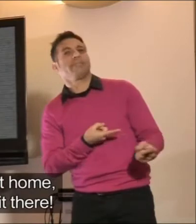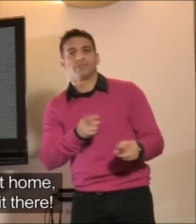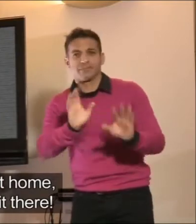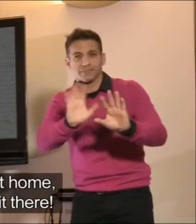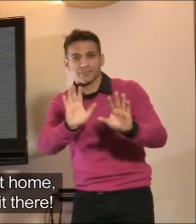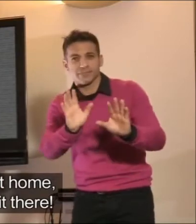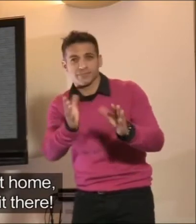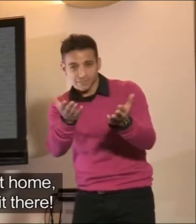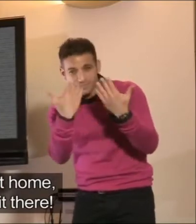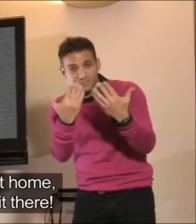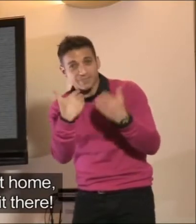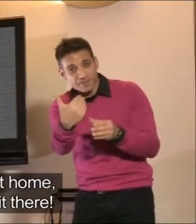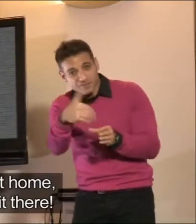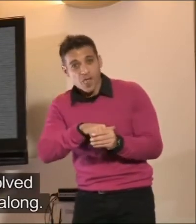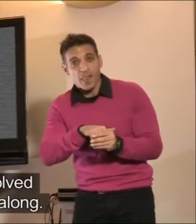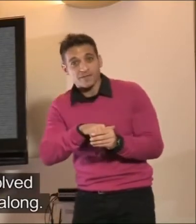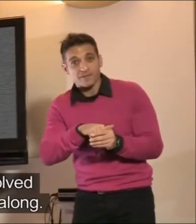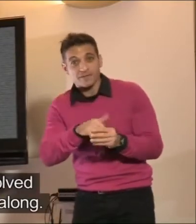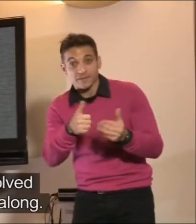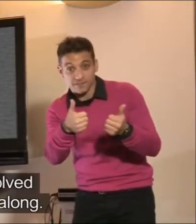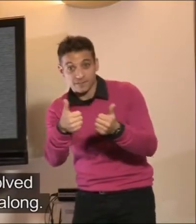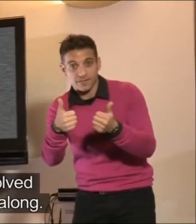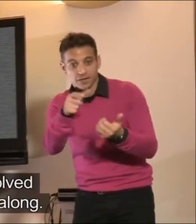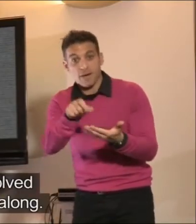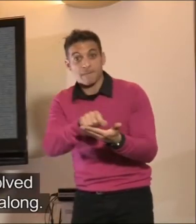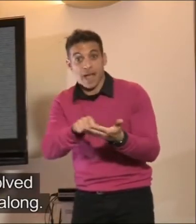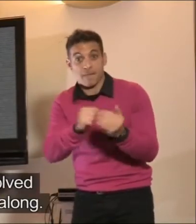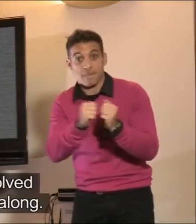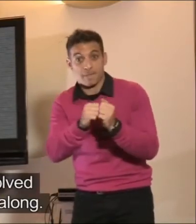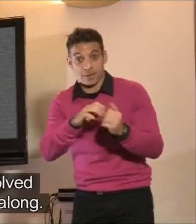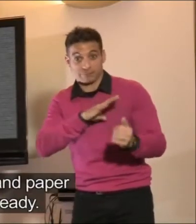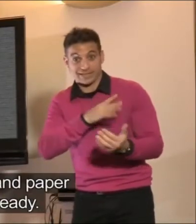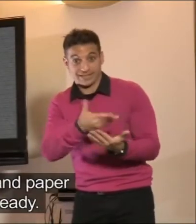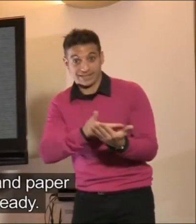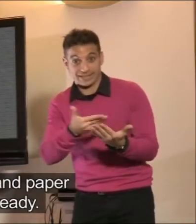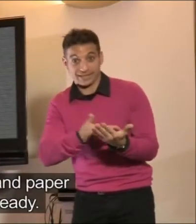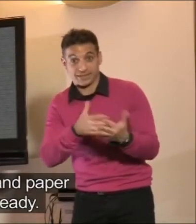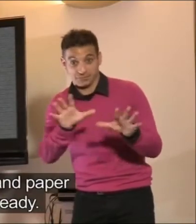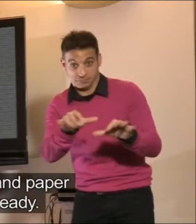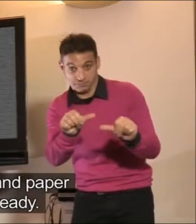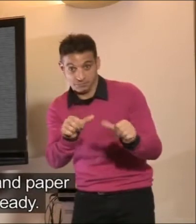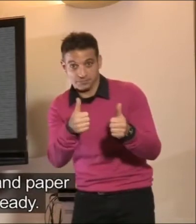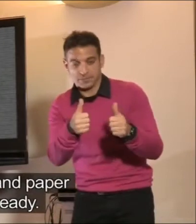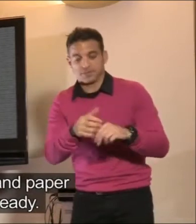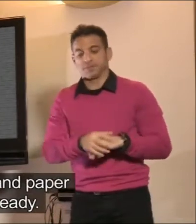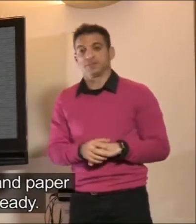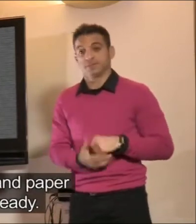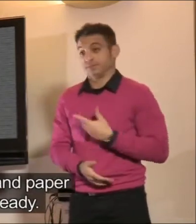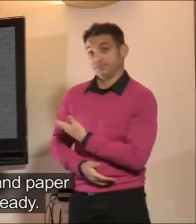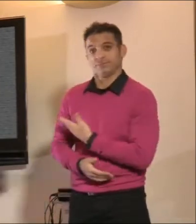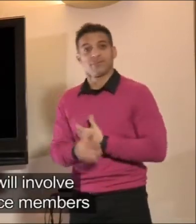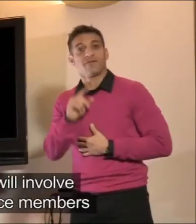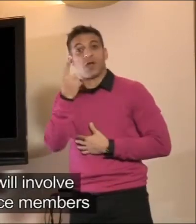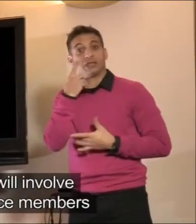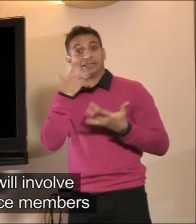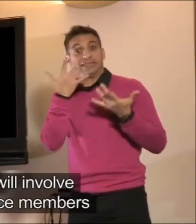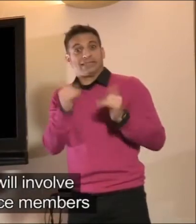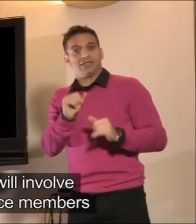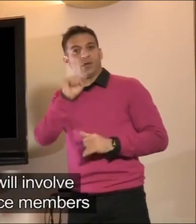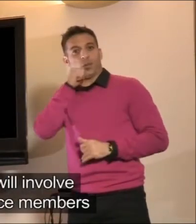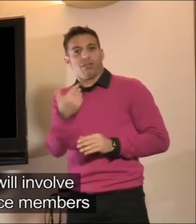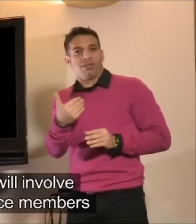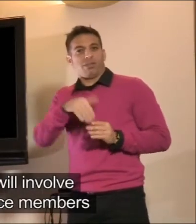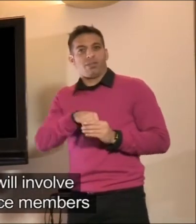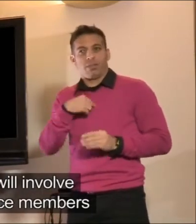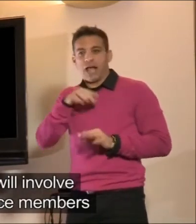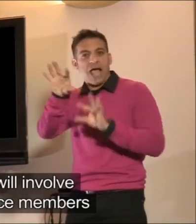All of you at home, don't just sit there. Get involved and play along. Grab a pen and paper and get ready.